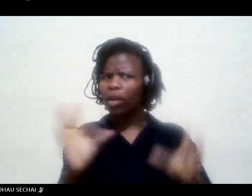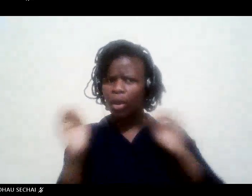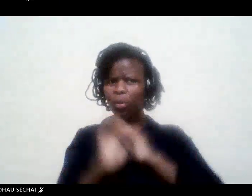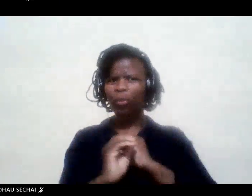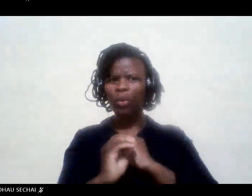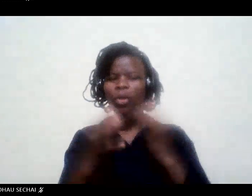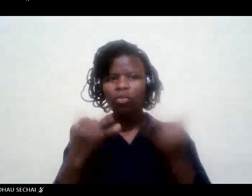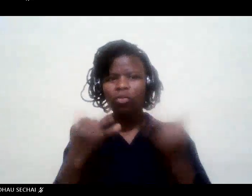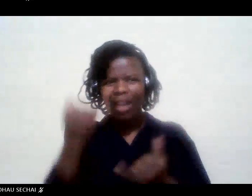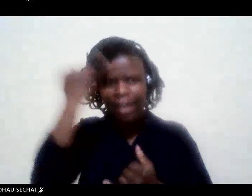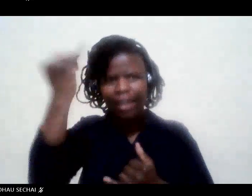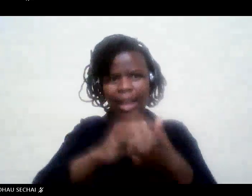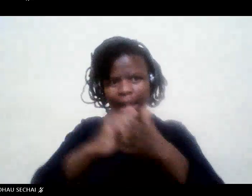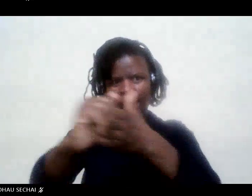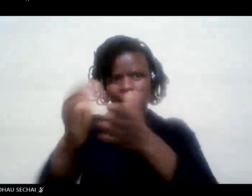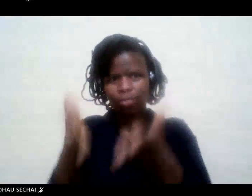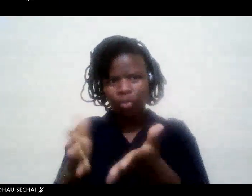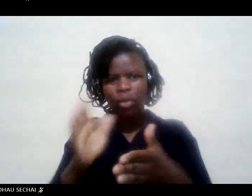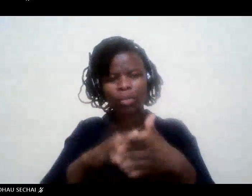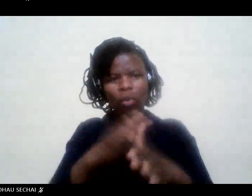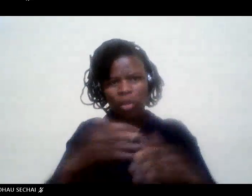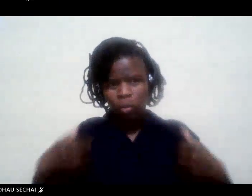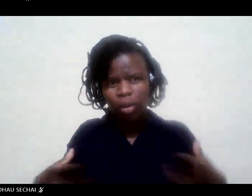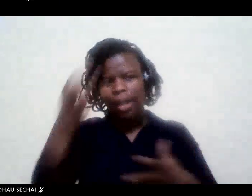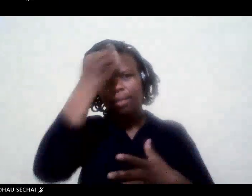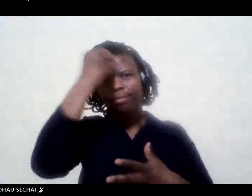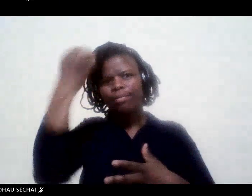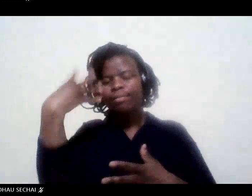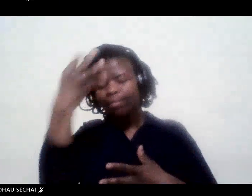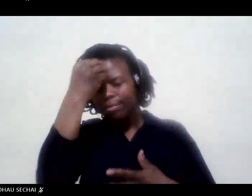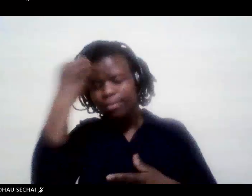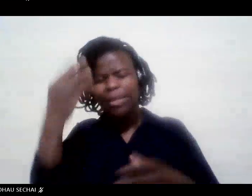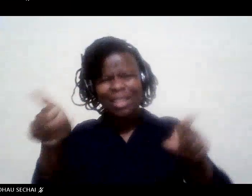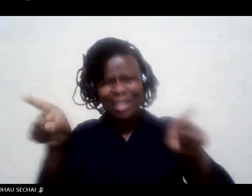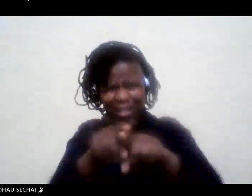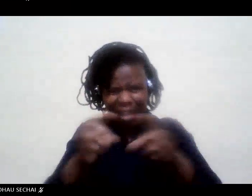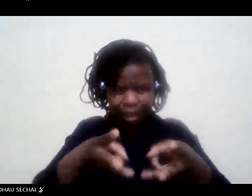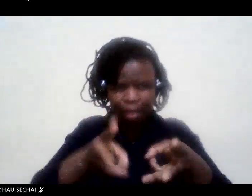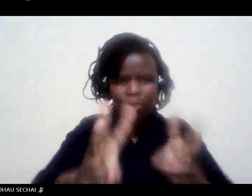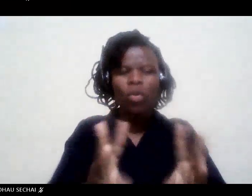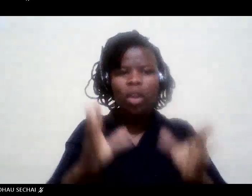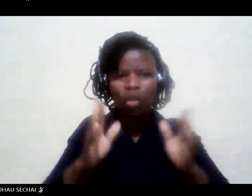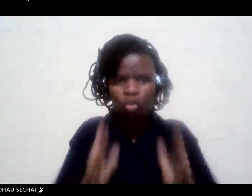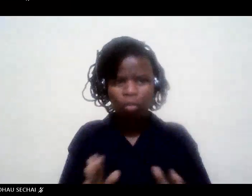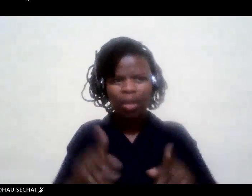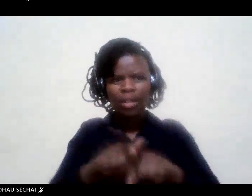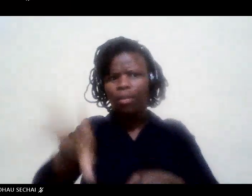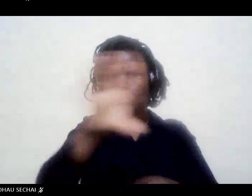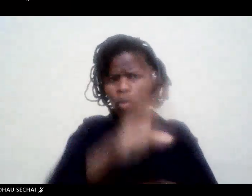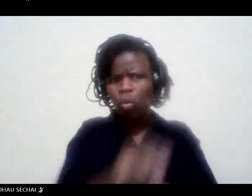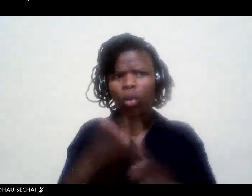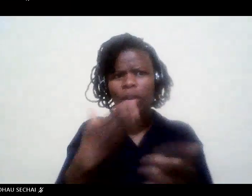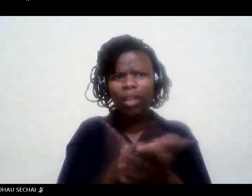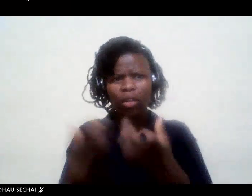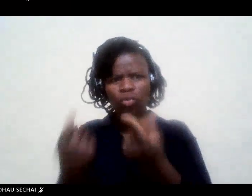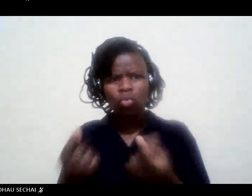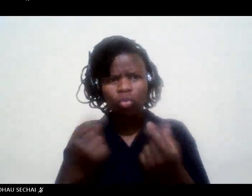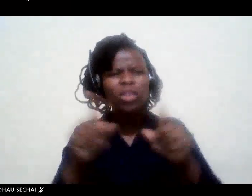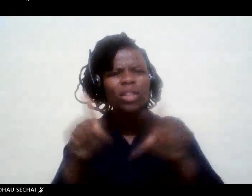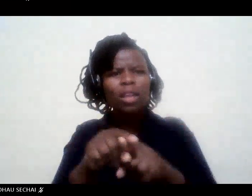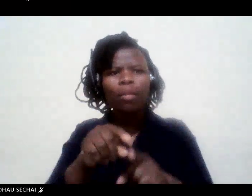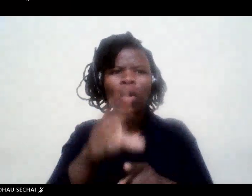to. Because you start forgetting the same way human life sits on a spectrum. It's not everybody that is Barack Obama. It's not everybody